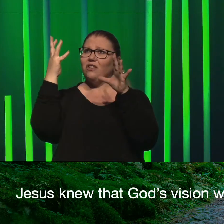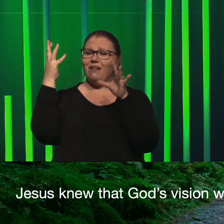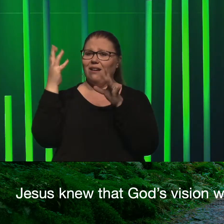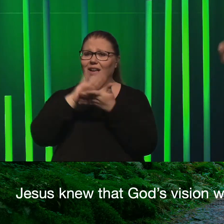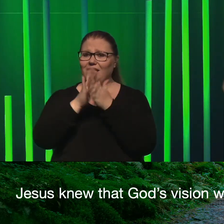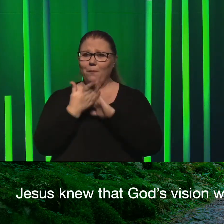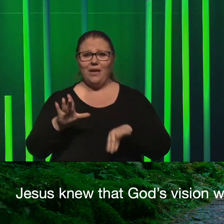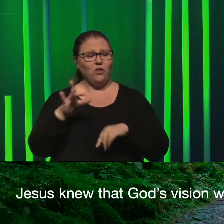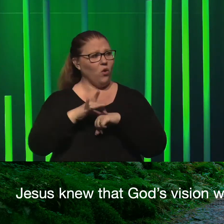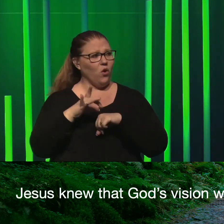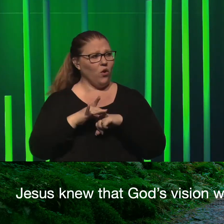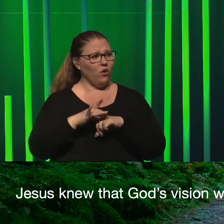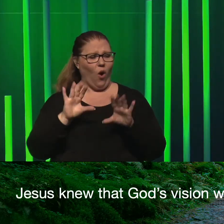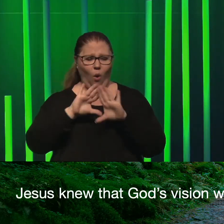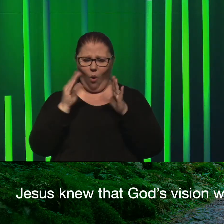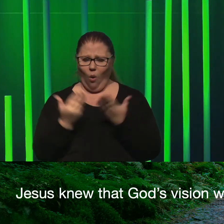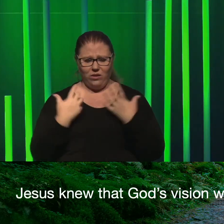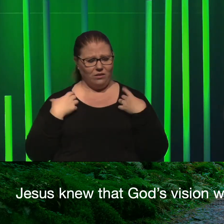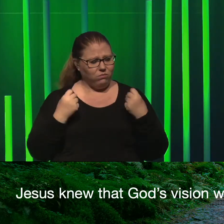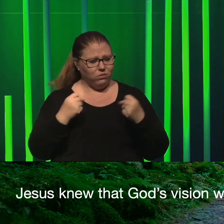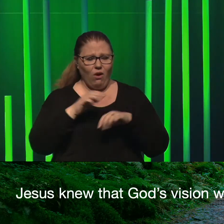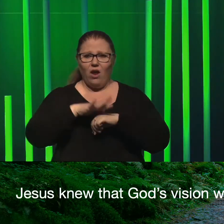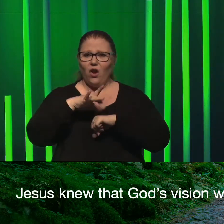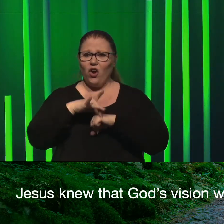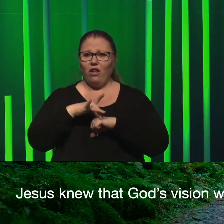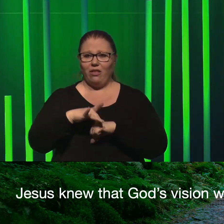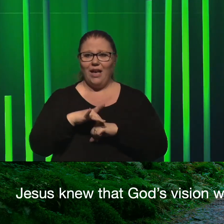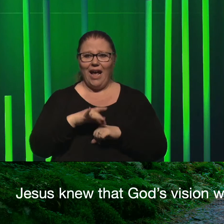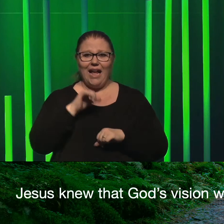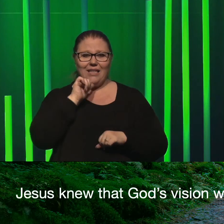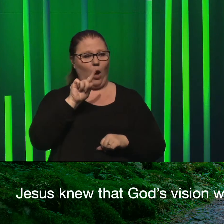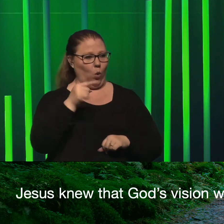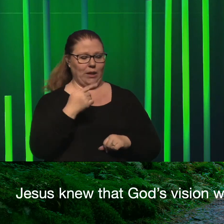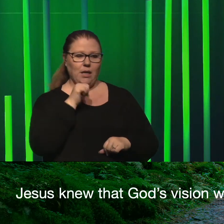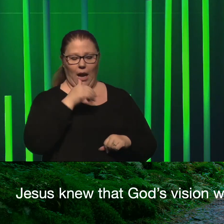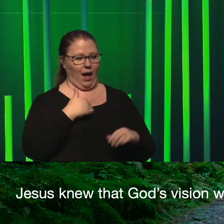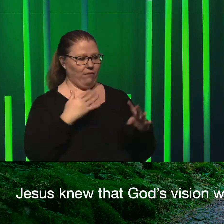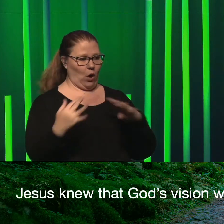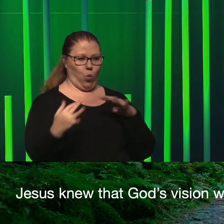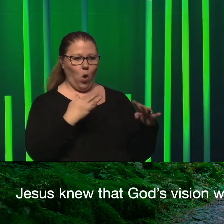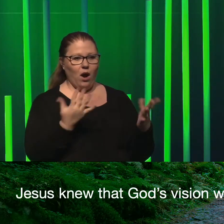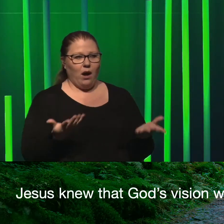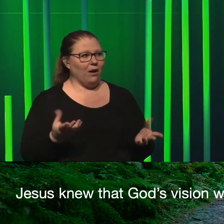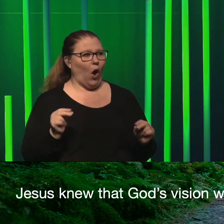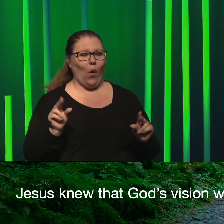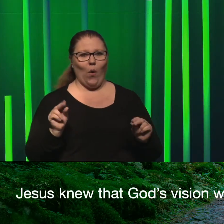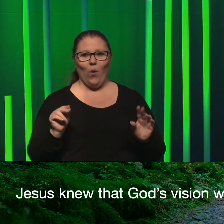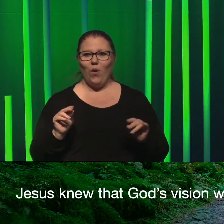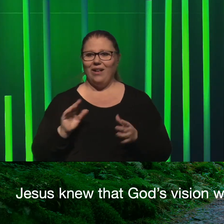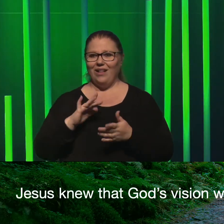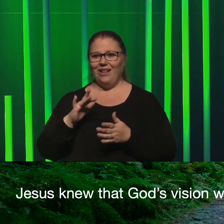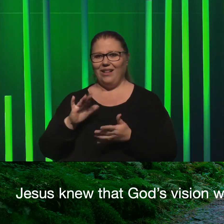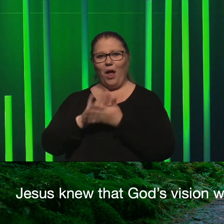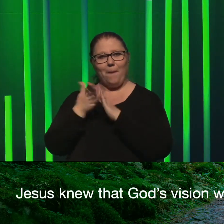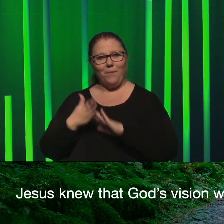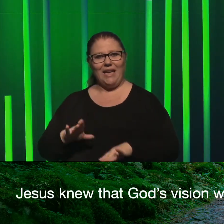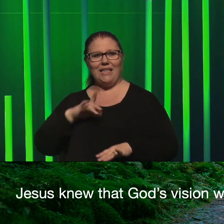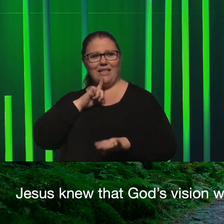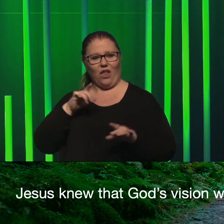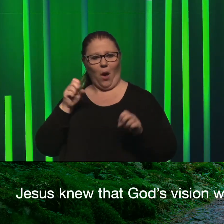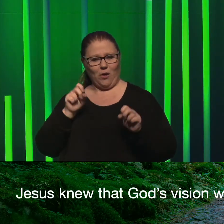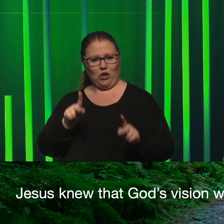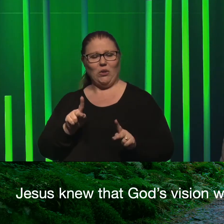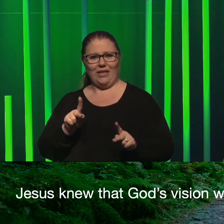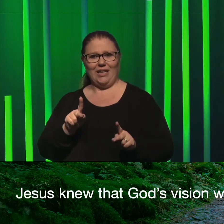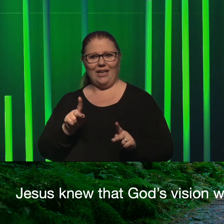earth, wholeness on earth. Peace is not just a lack of war or a lack of violence. Peace is this sense that there's opportunity for